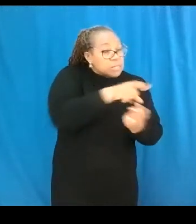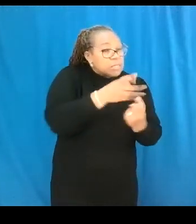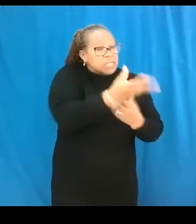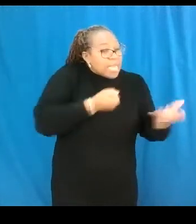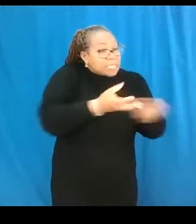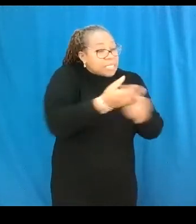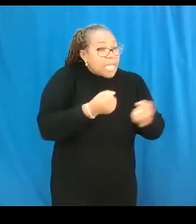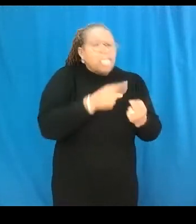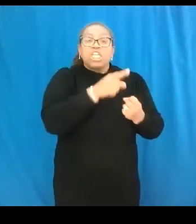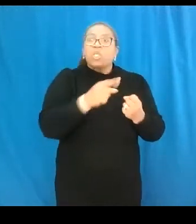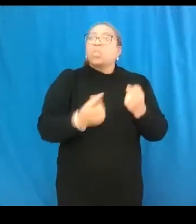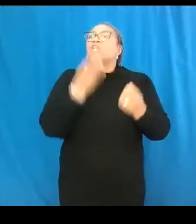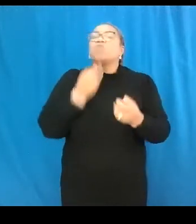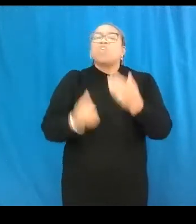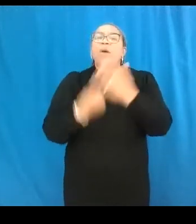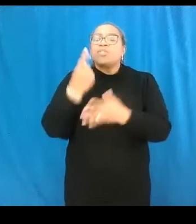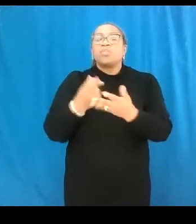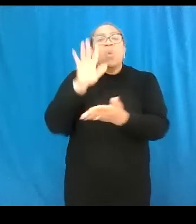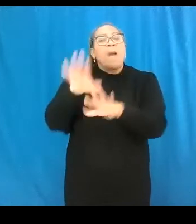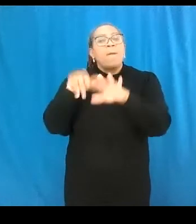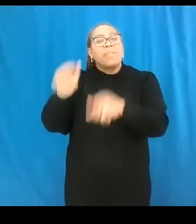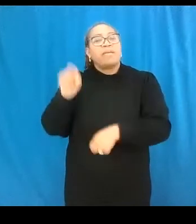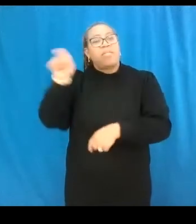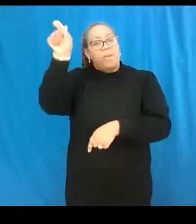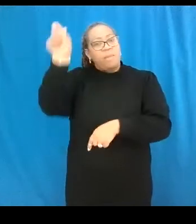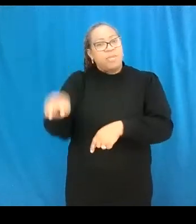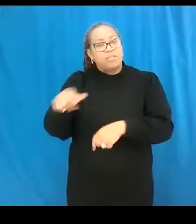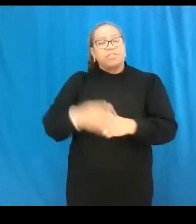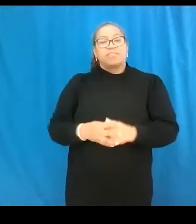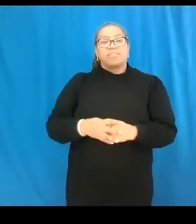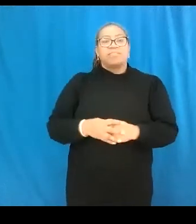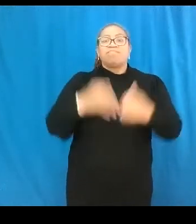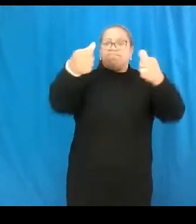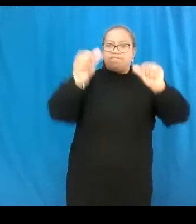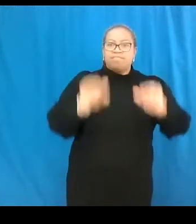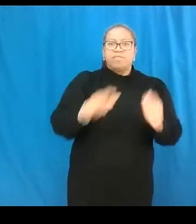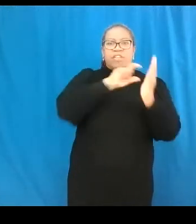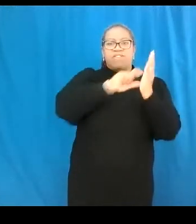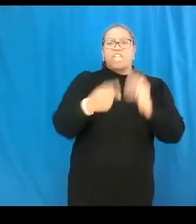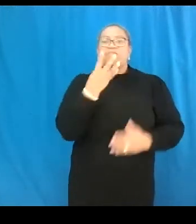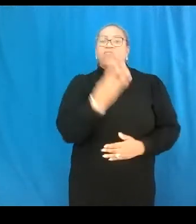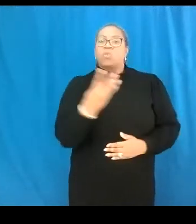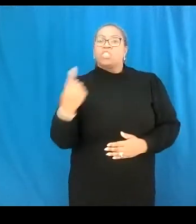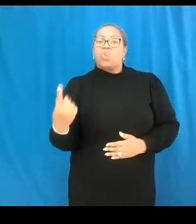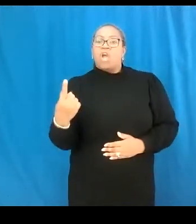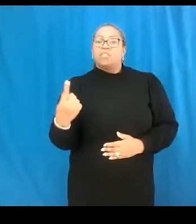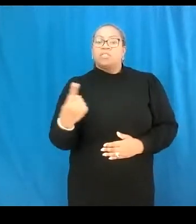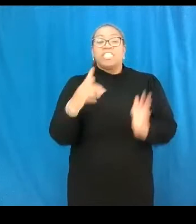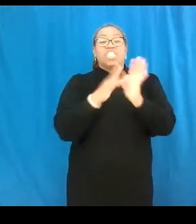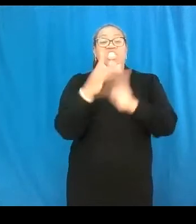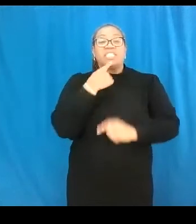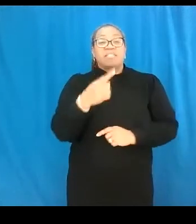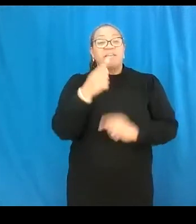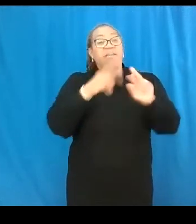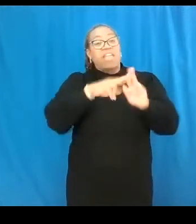them. The third illustration in verse 41, Jesus says these words. He says, if anyone forces you to